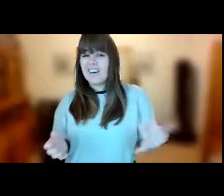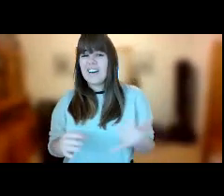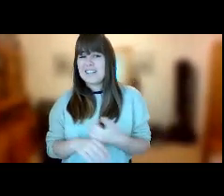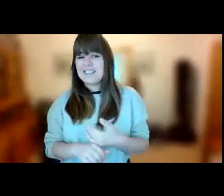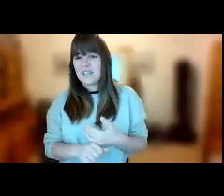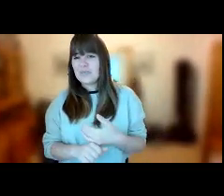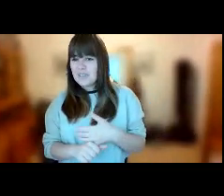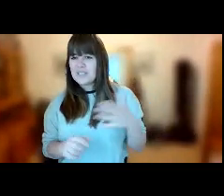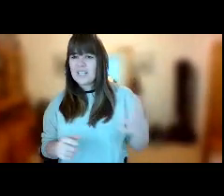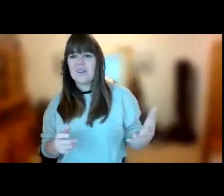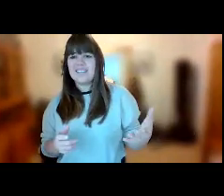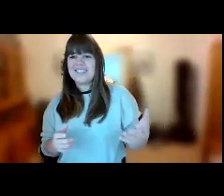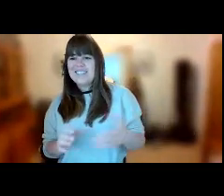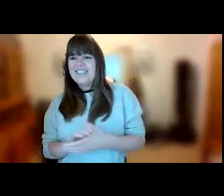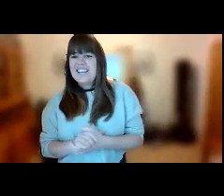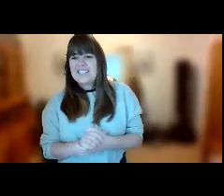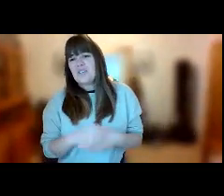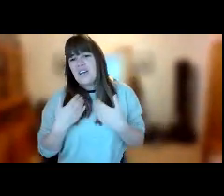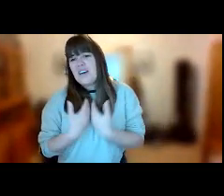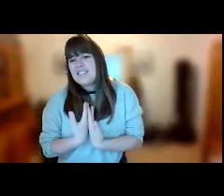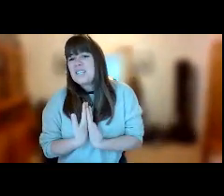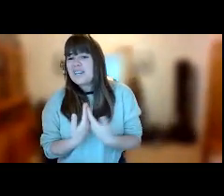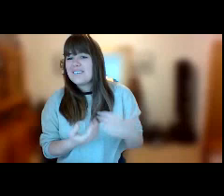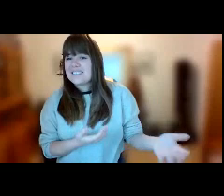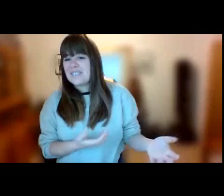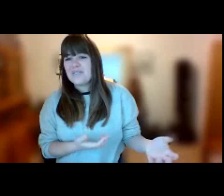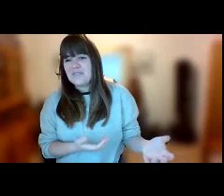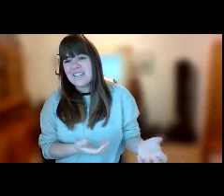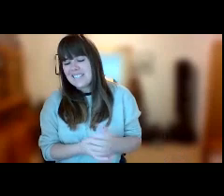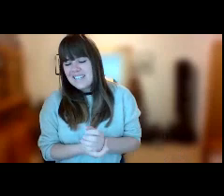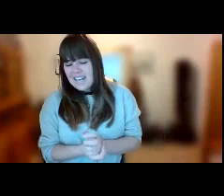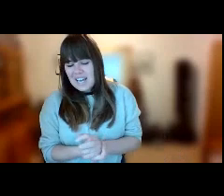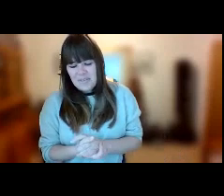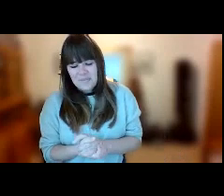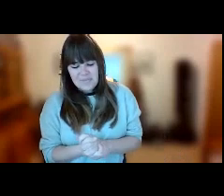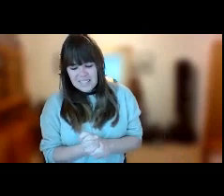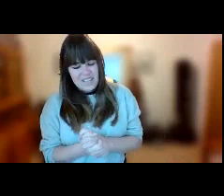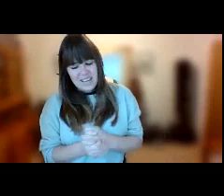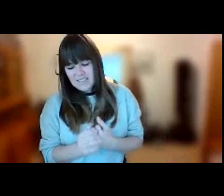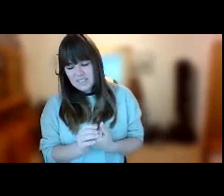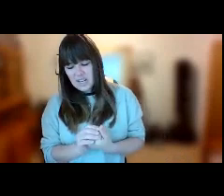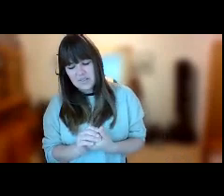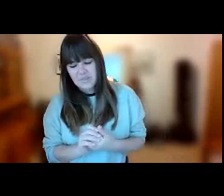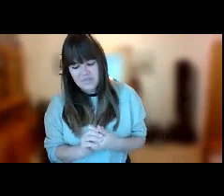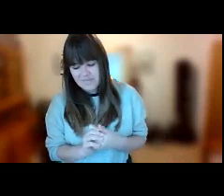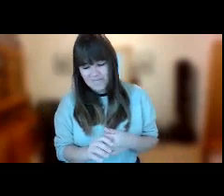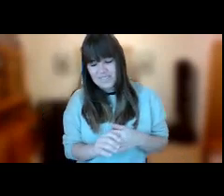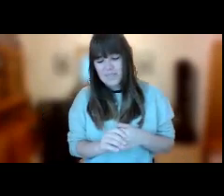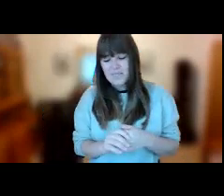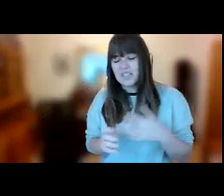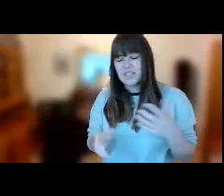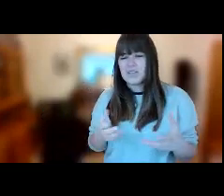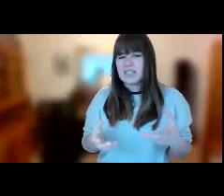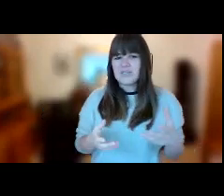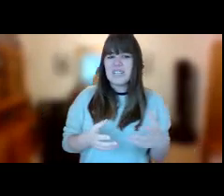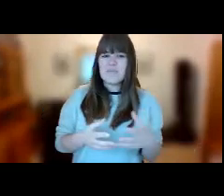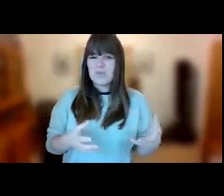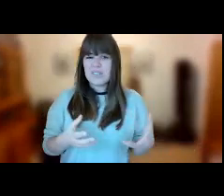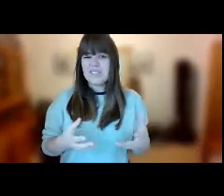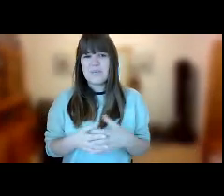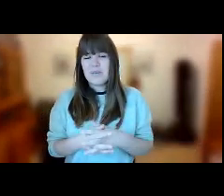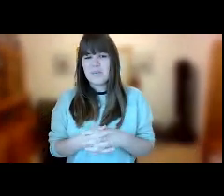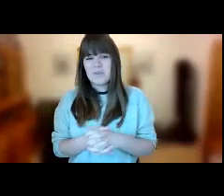around being kind. So use that word. It's not going to hurt us by using a different word. So yeah, just kind of making sure that's